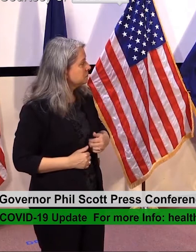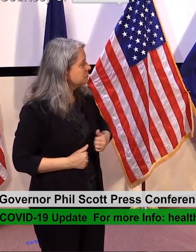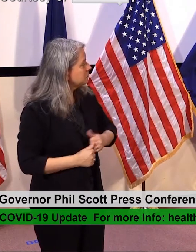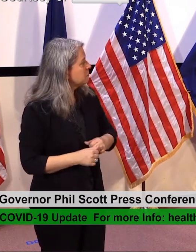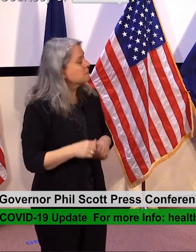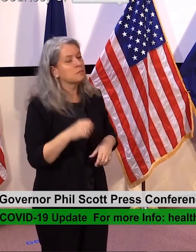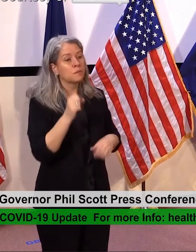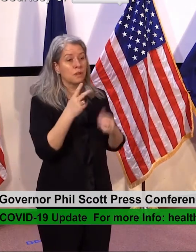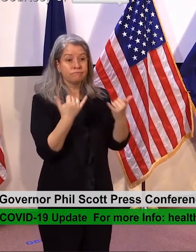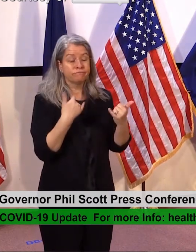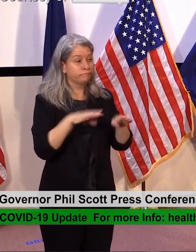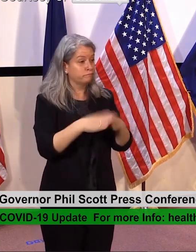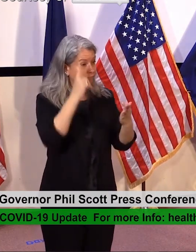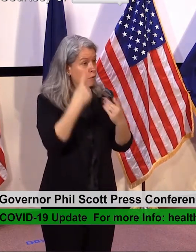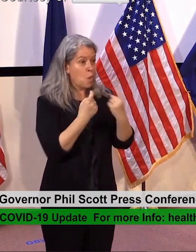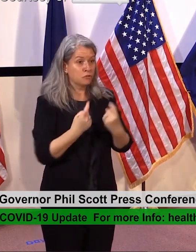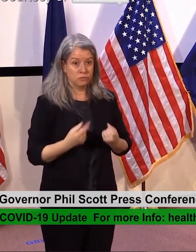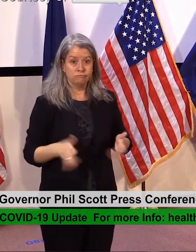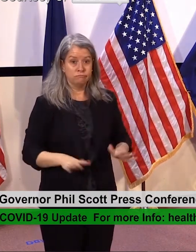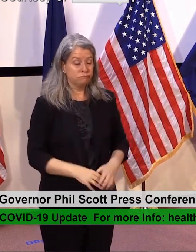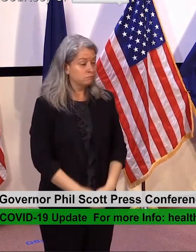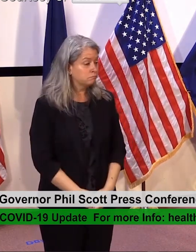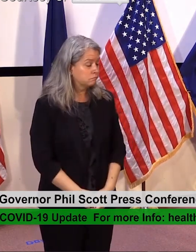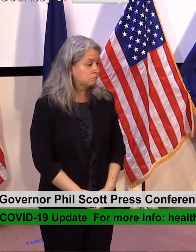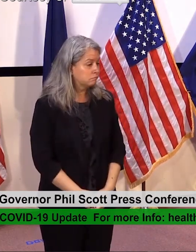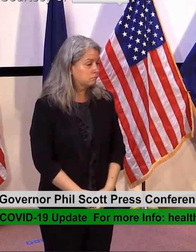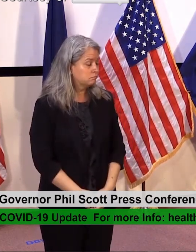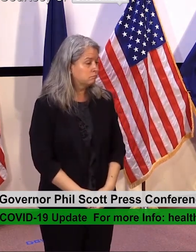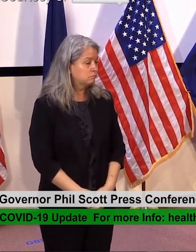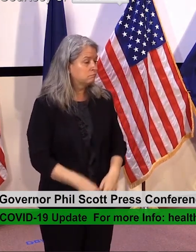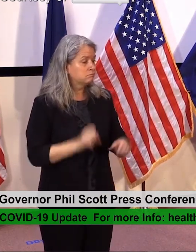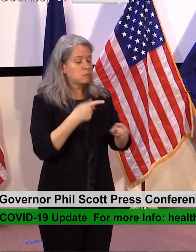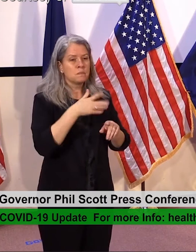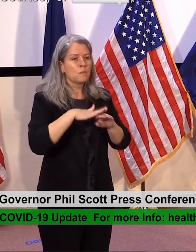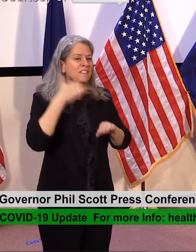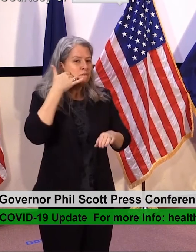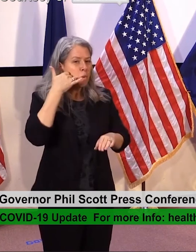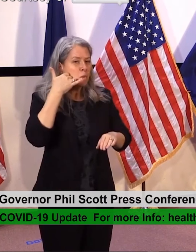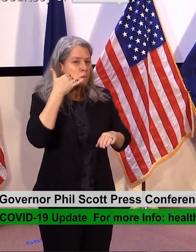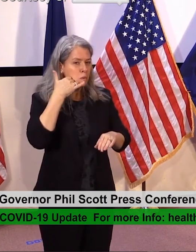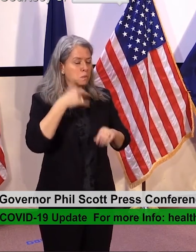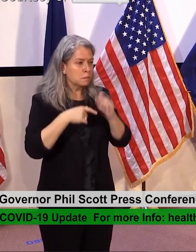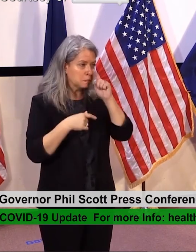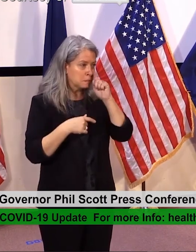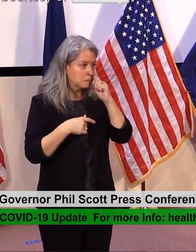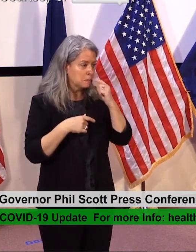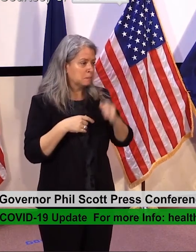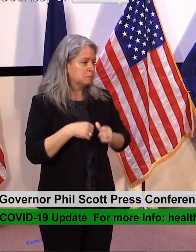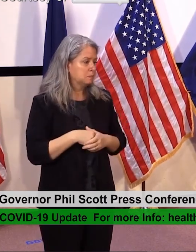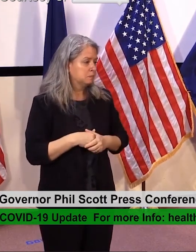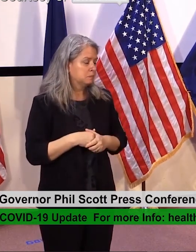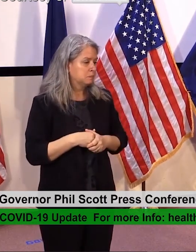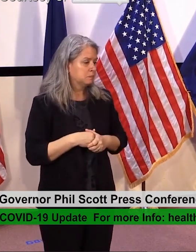We'll now open up to questions. All right, thank you, everybody. We're going to follow the same path we did on